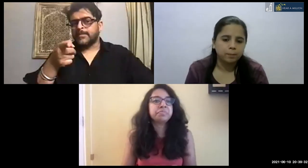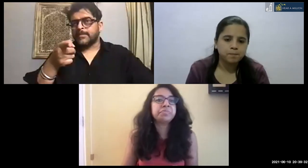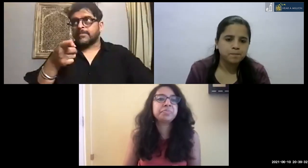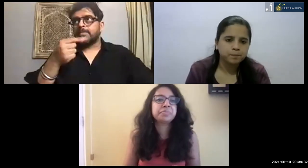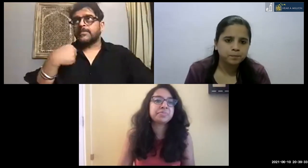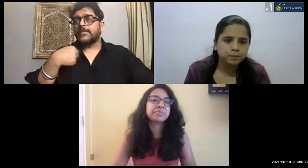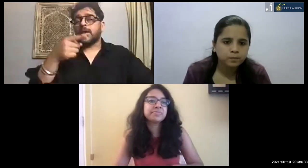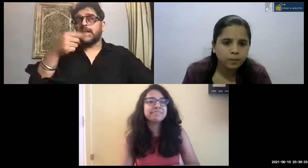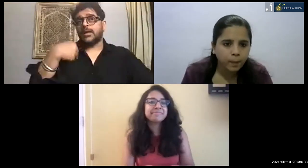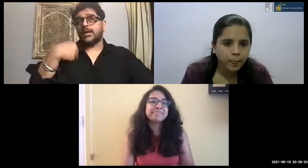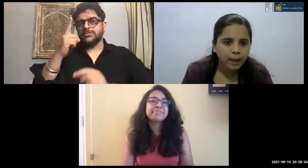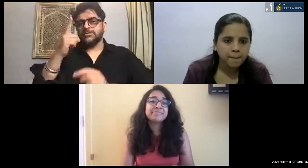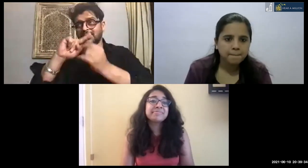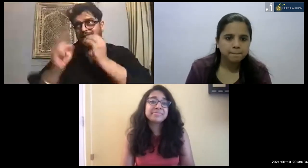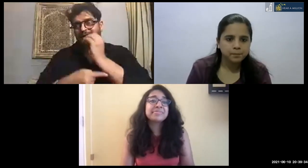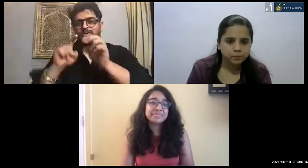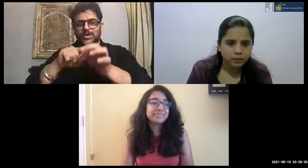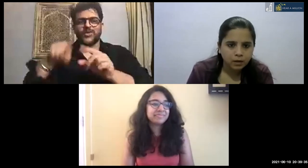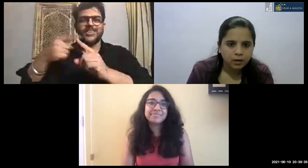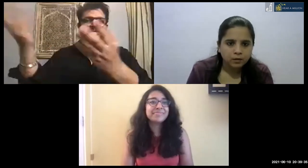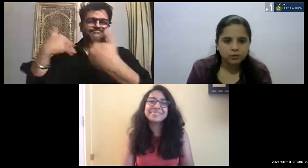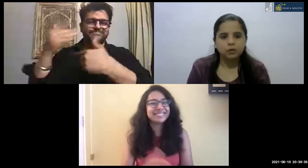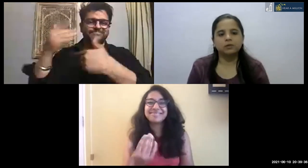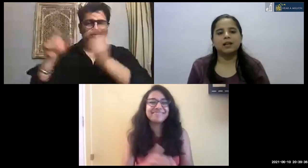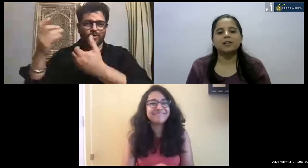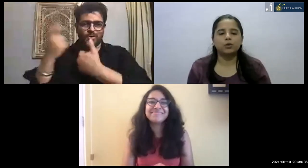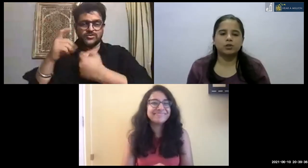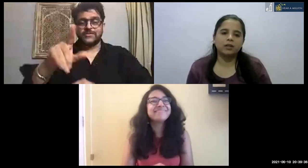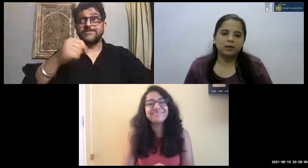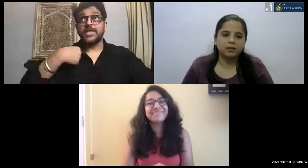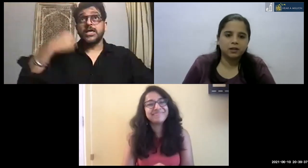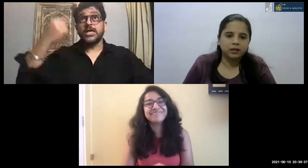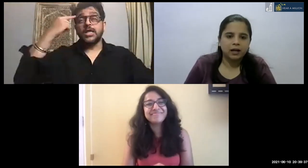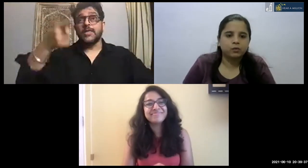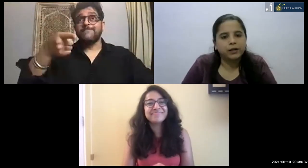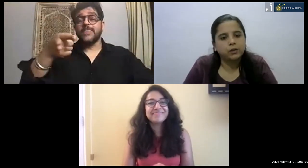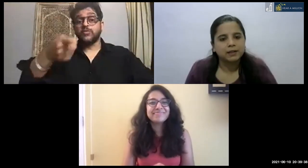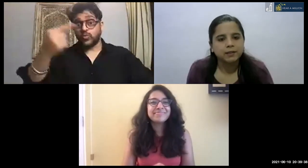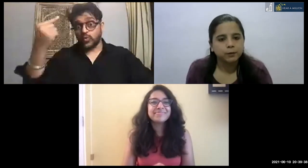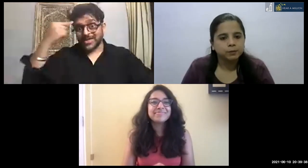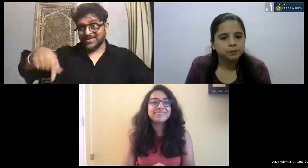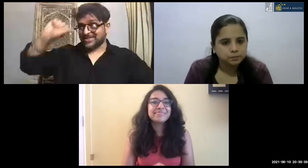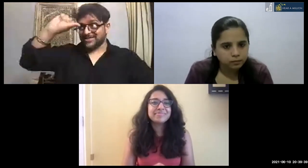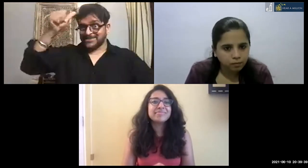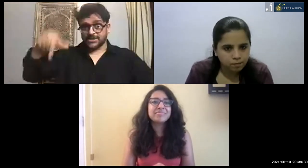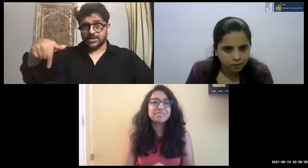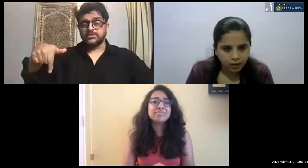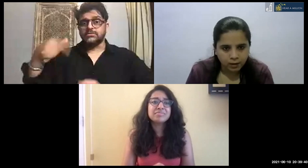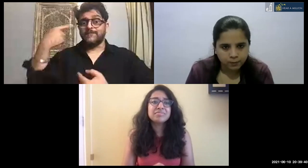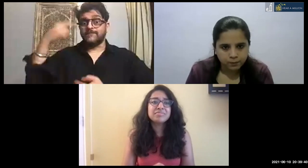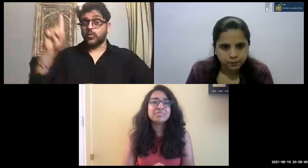to them. So the last question, I think, yeah, I would like to ask you.